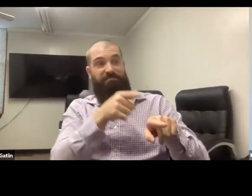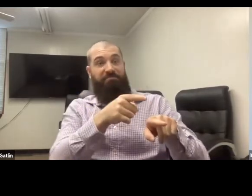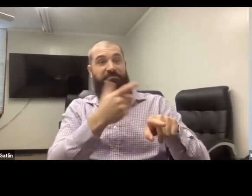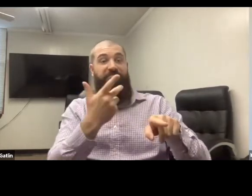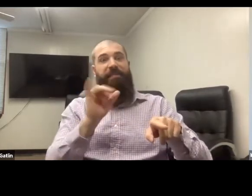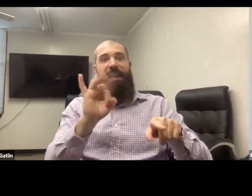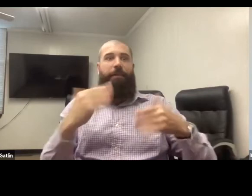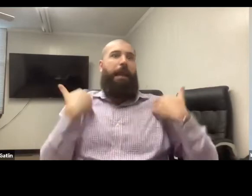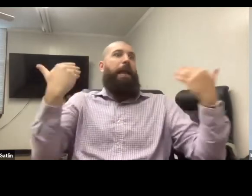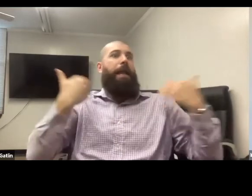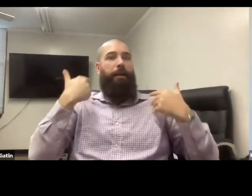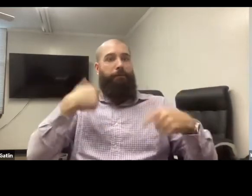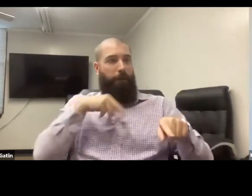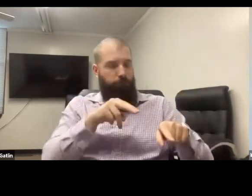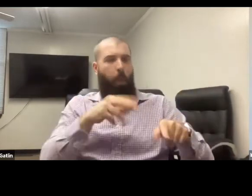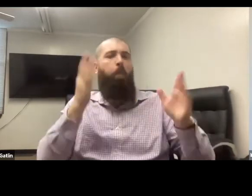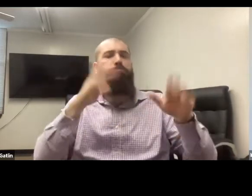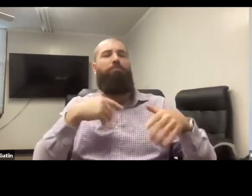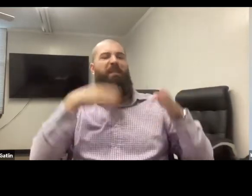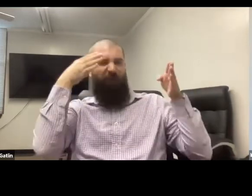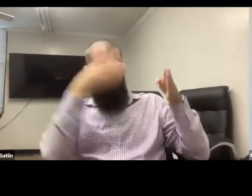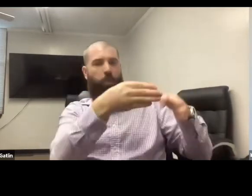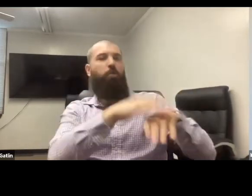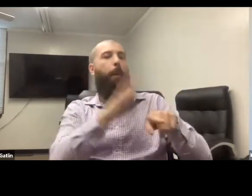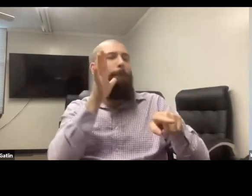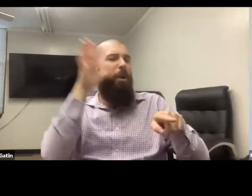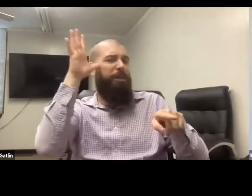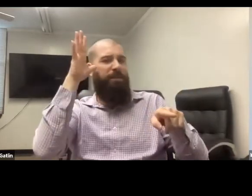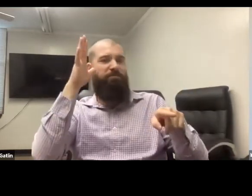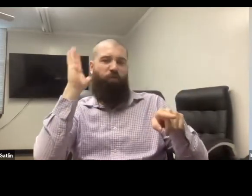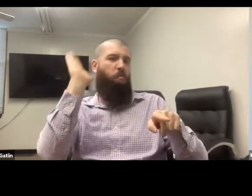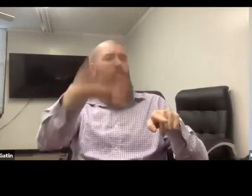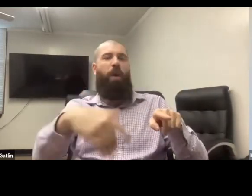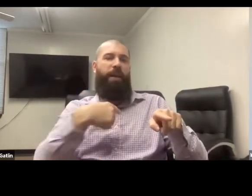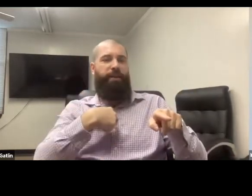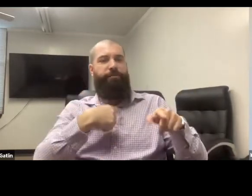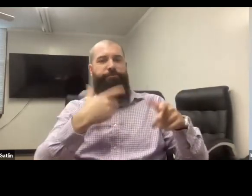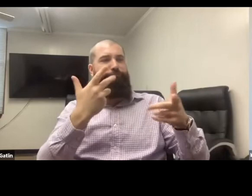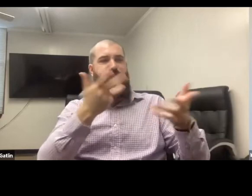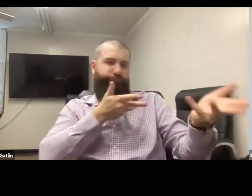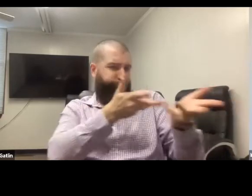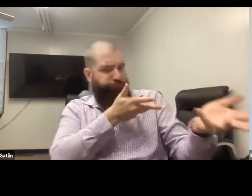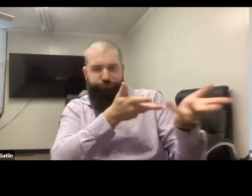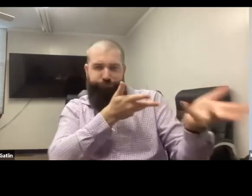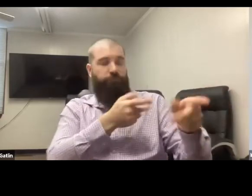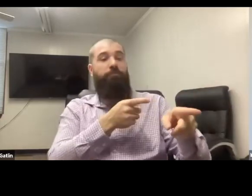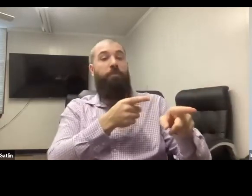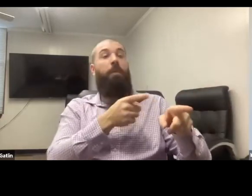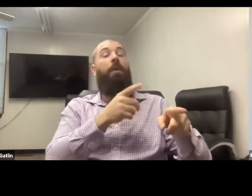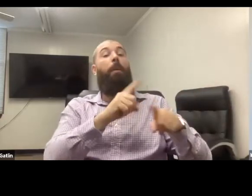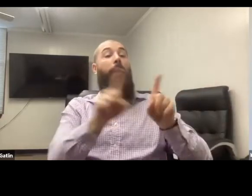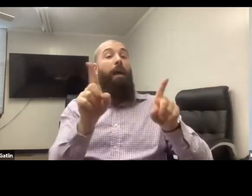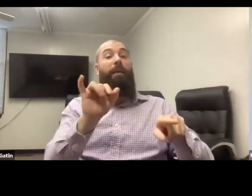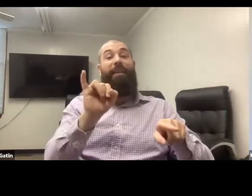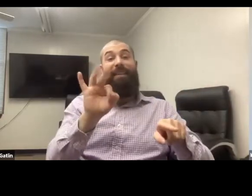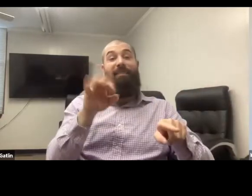And at the age, depending on the age of the child, if they're really young, then I focus on the parents. You know, I